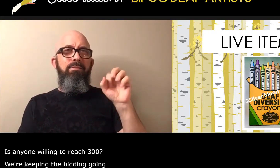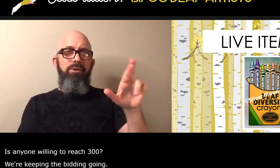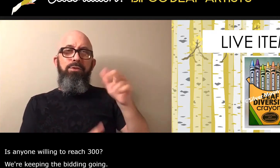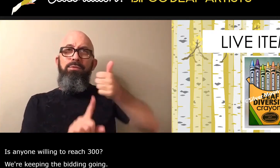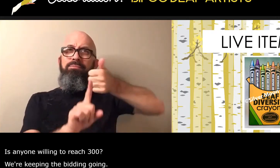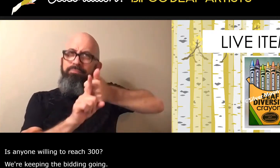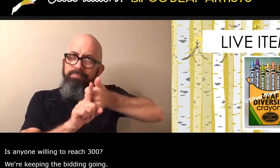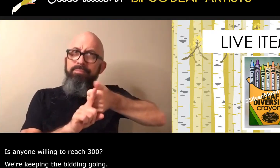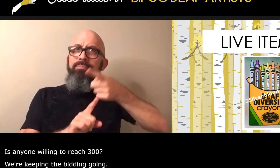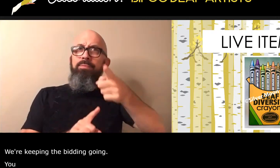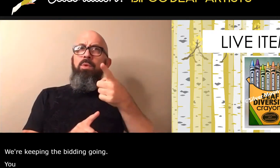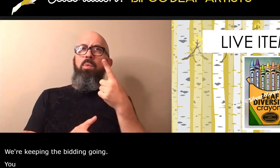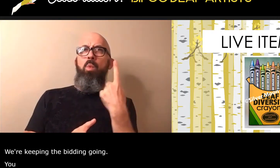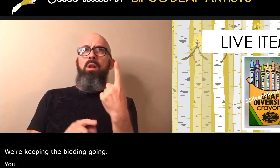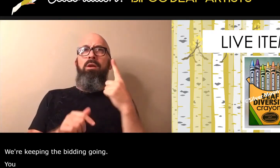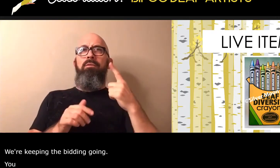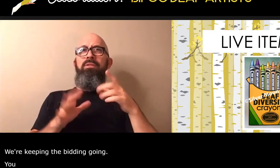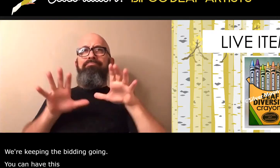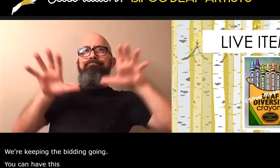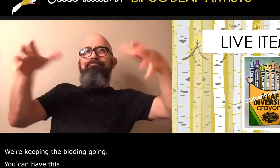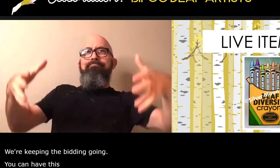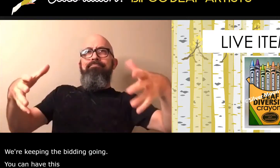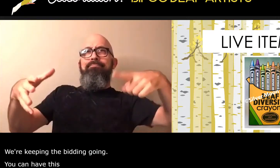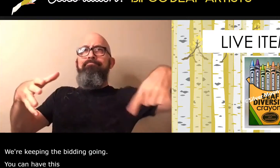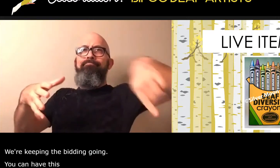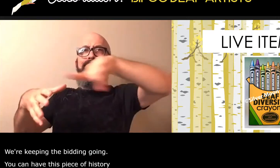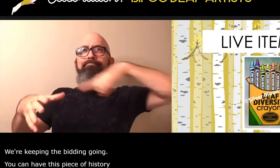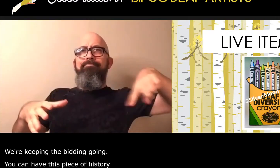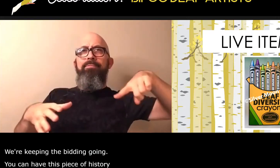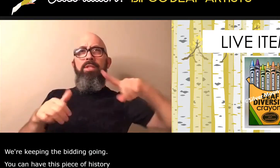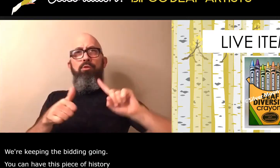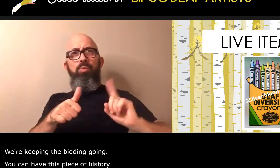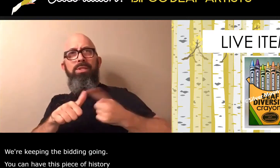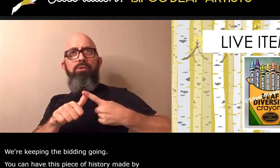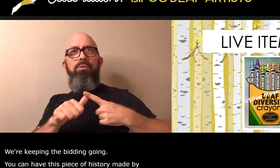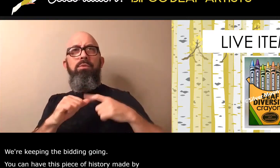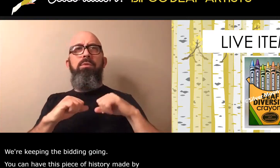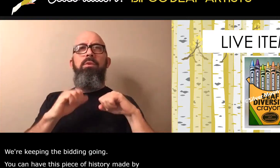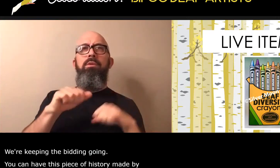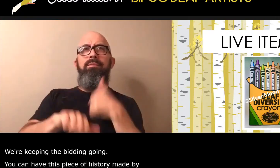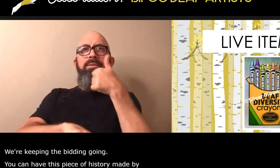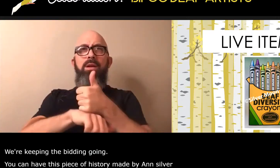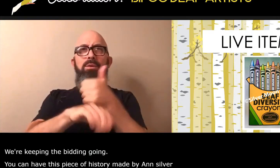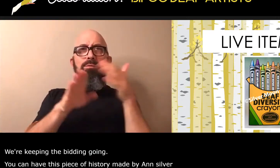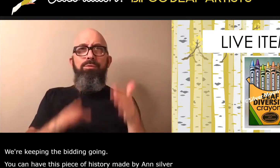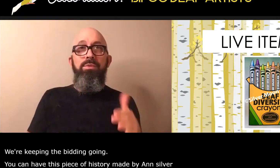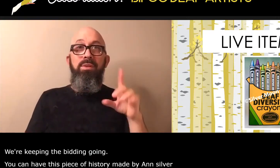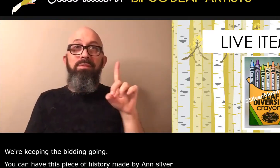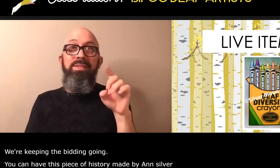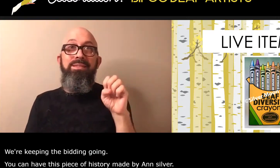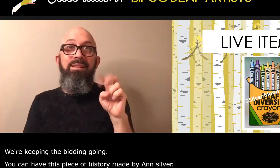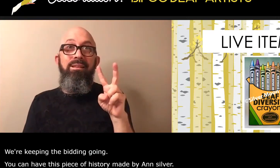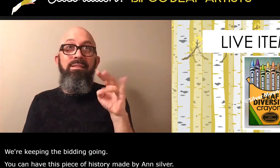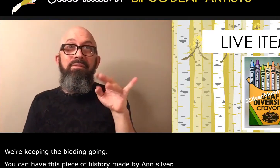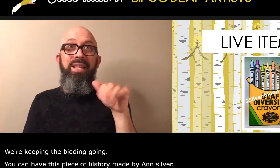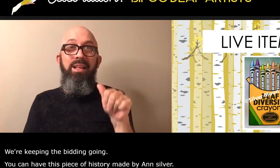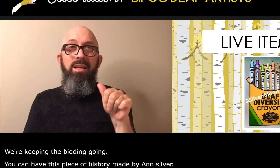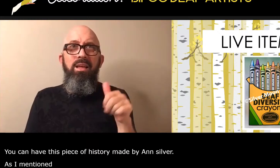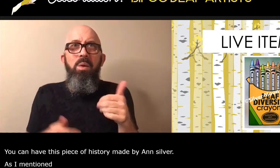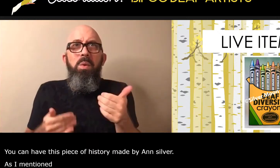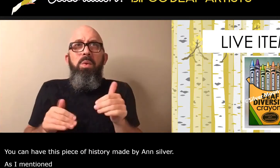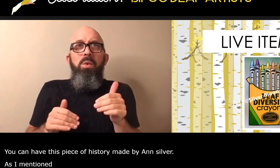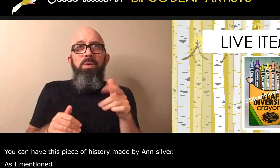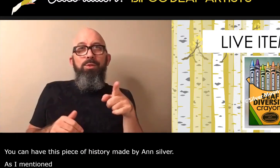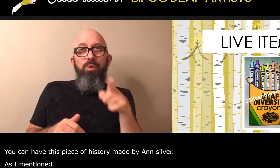You can have this piece of history made by Anne Silver. As I mentioned, she was an